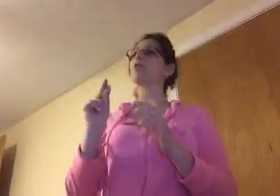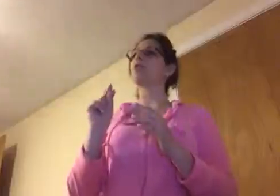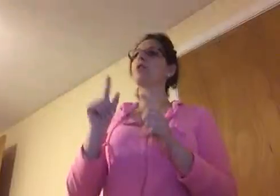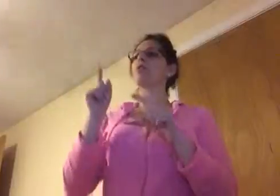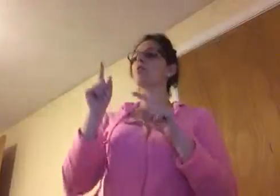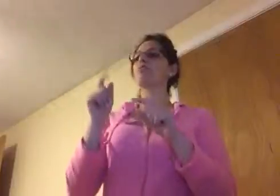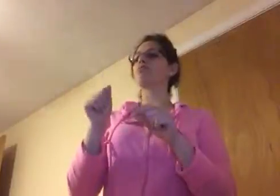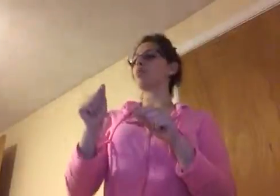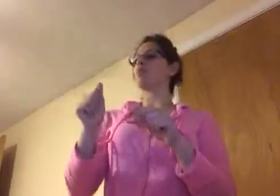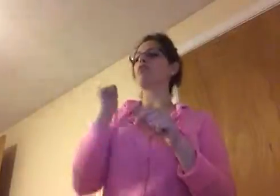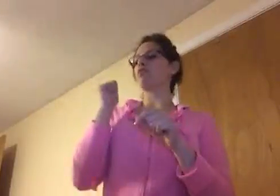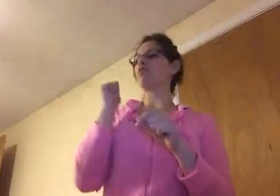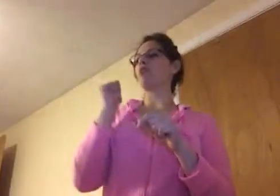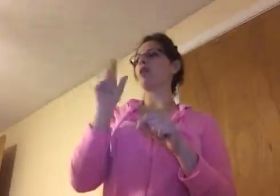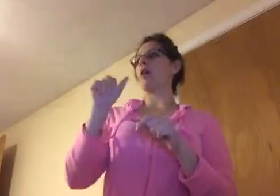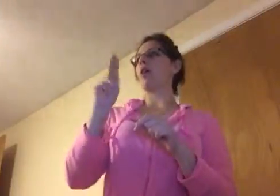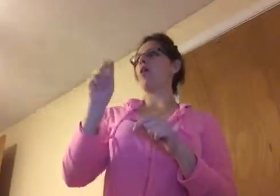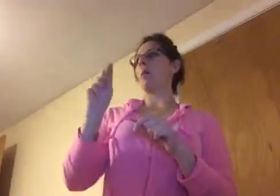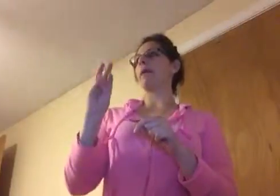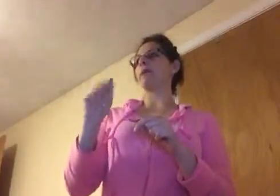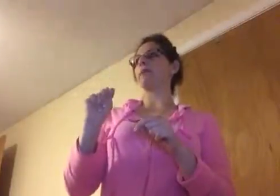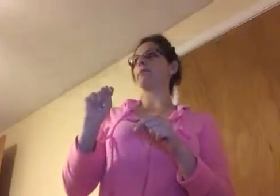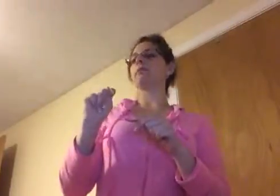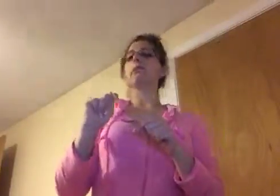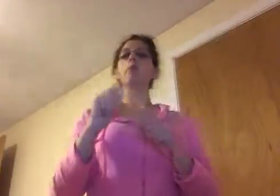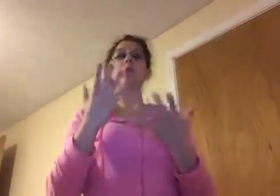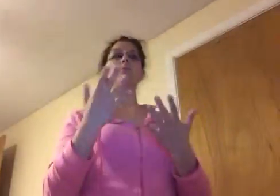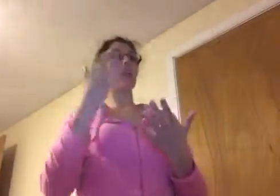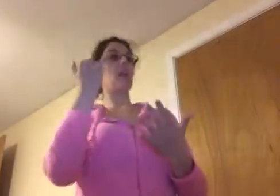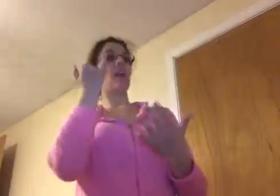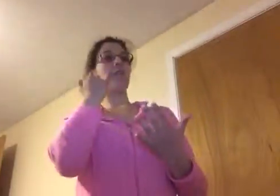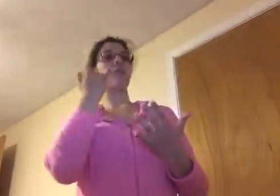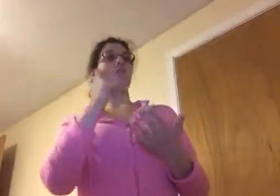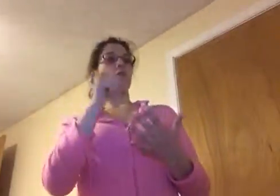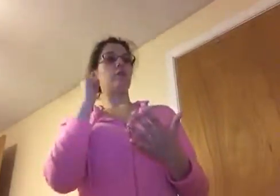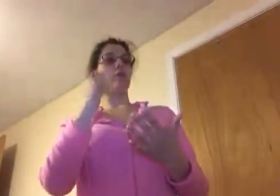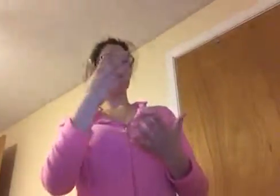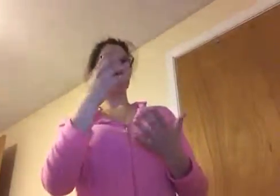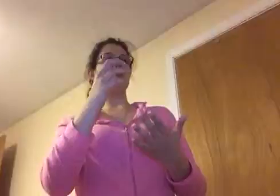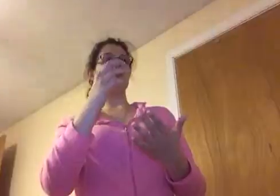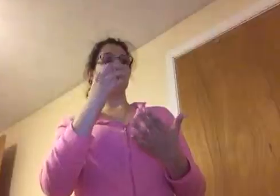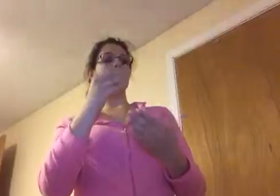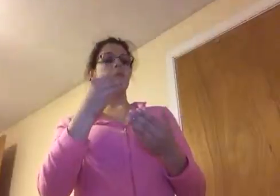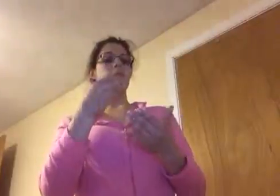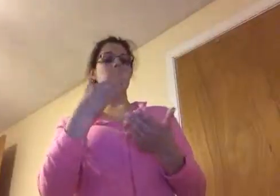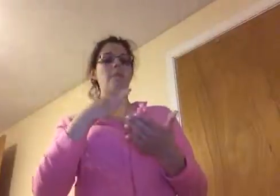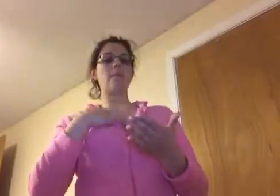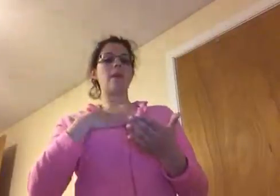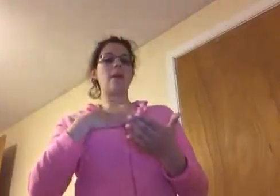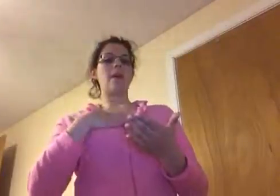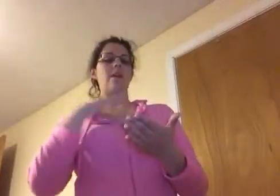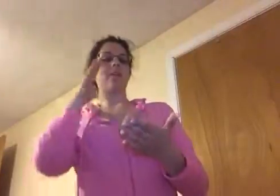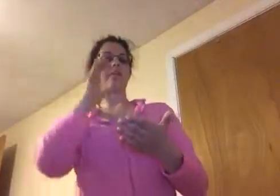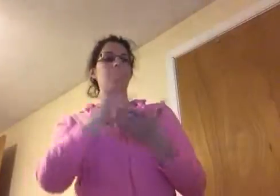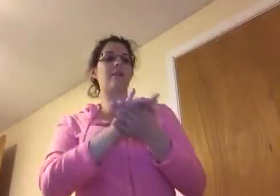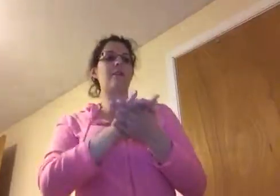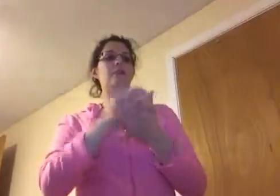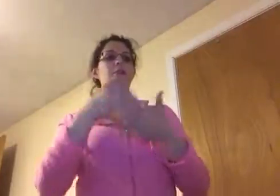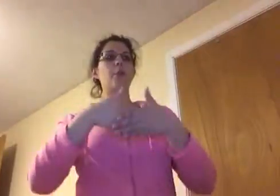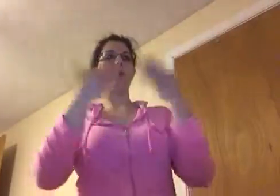himself at the head of the church. And I'm going to skip ahead. So basically, instead of the Pope, King Henry VIII becomes the head of the